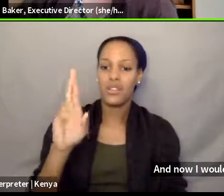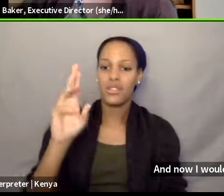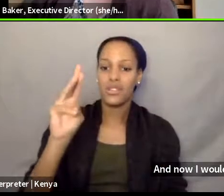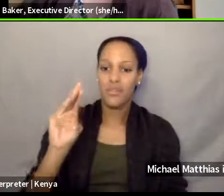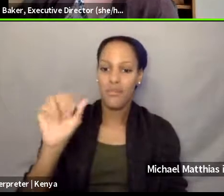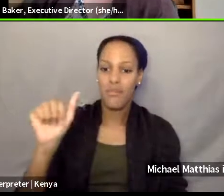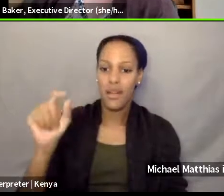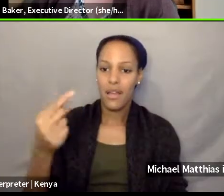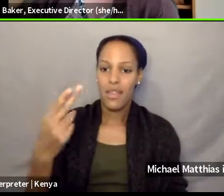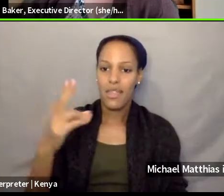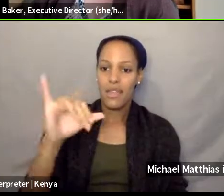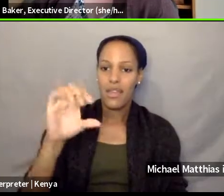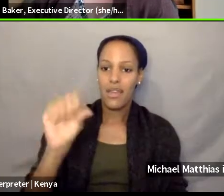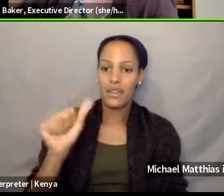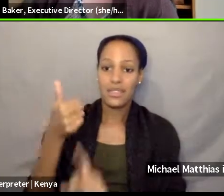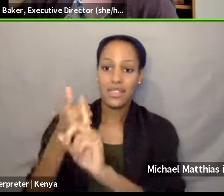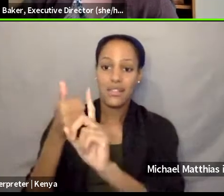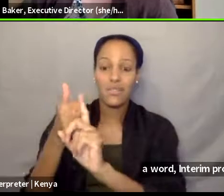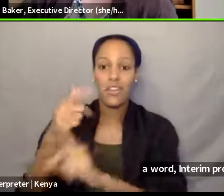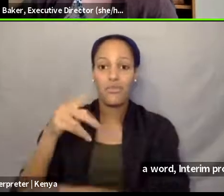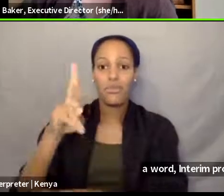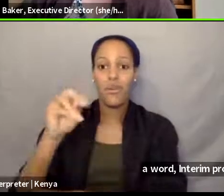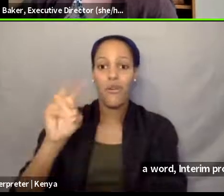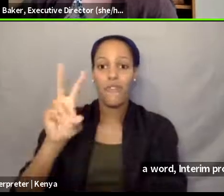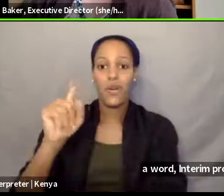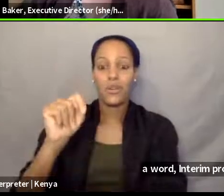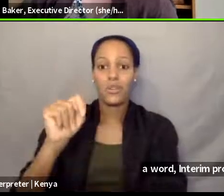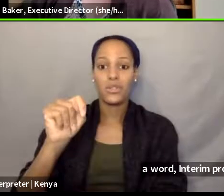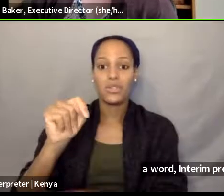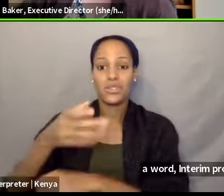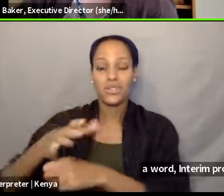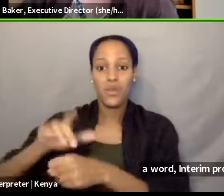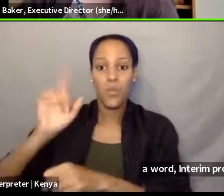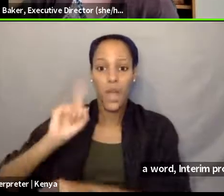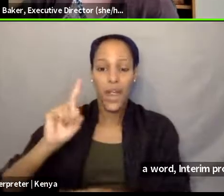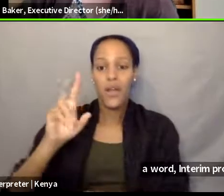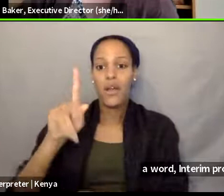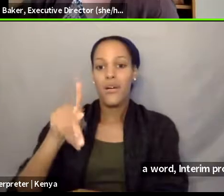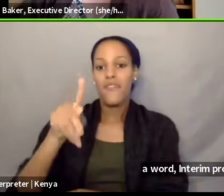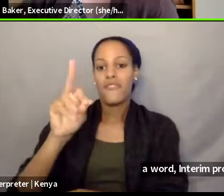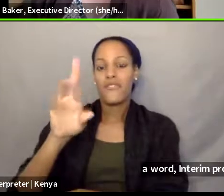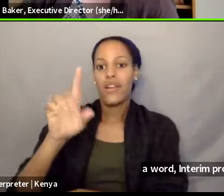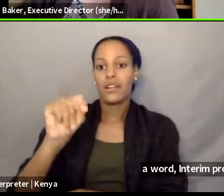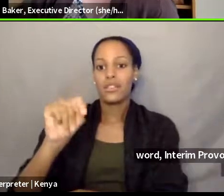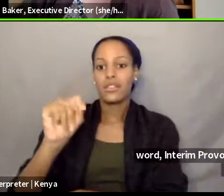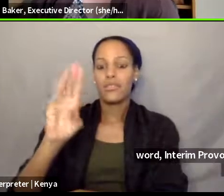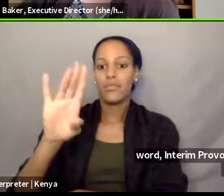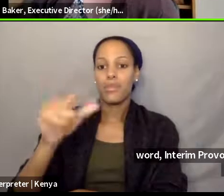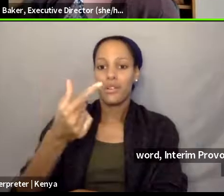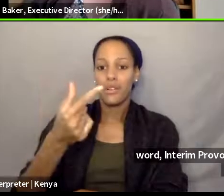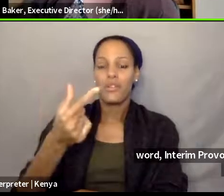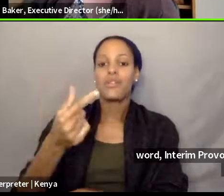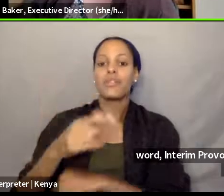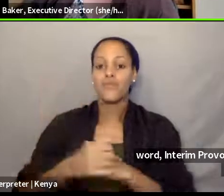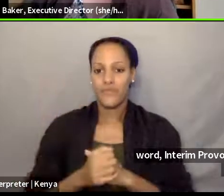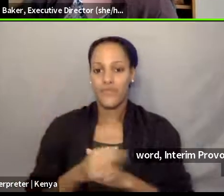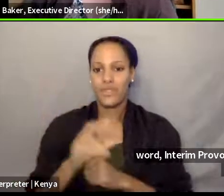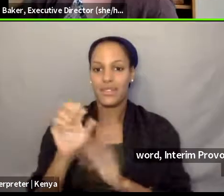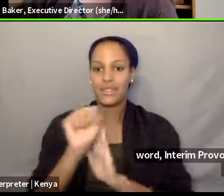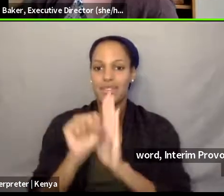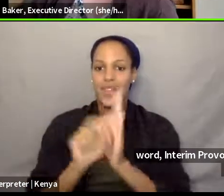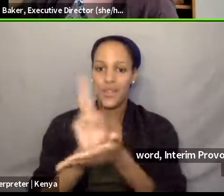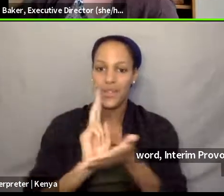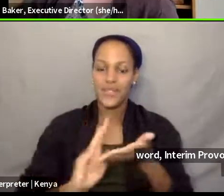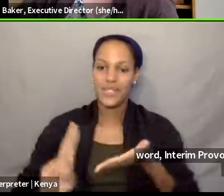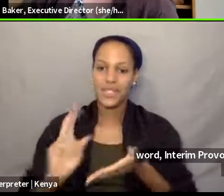interim provost of Frostburg State University, and our guest, Ross Gay. Dr. Mathias, or Mike, as he said to call